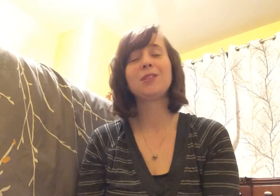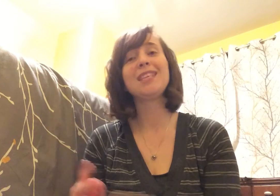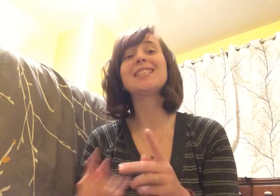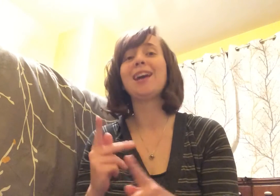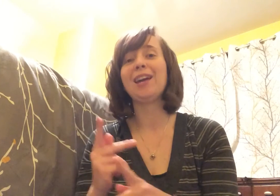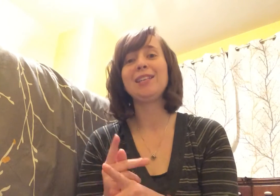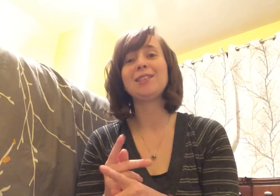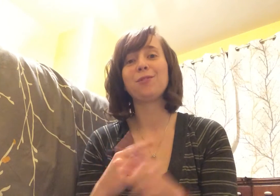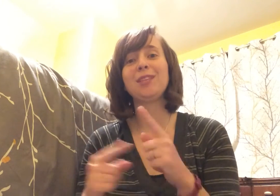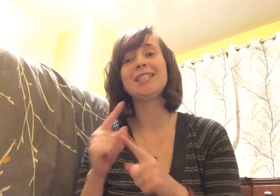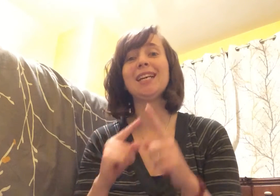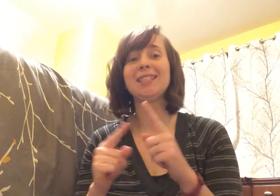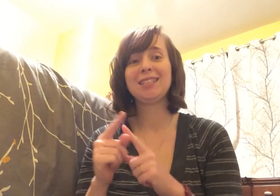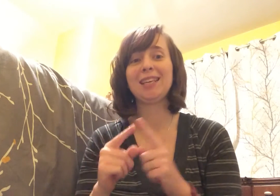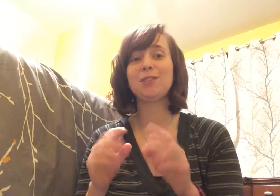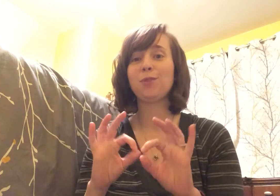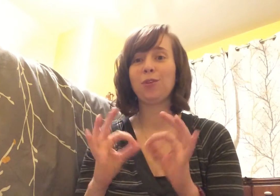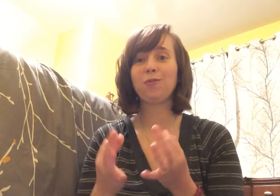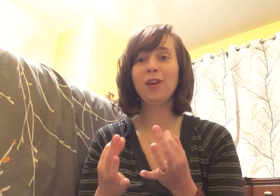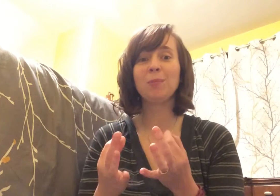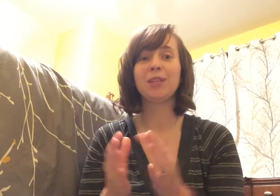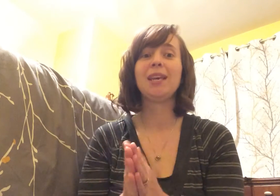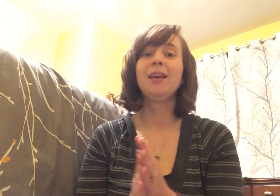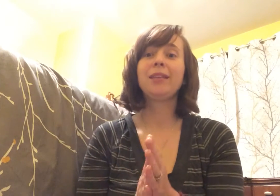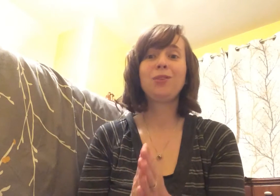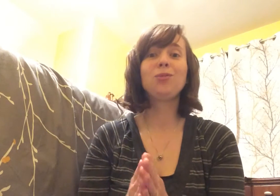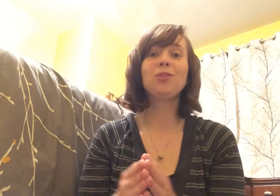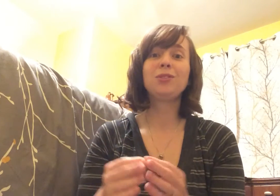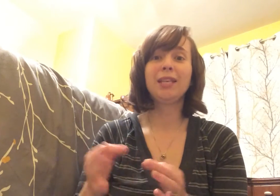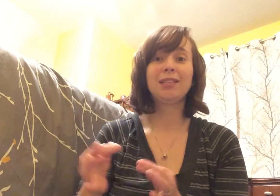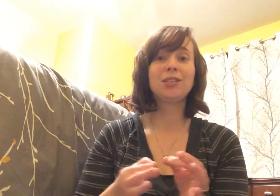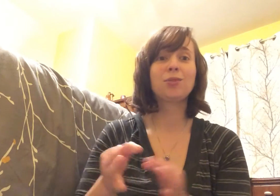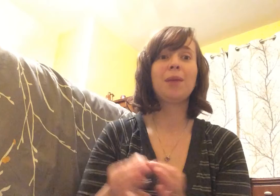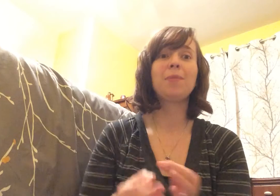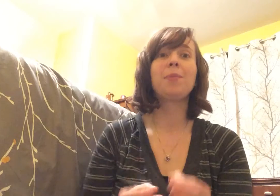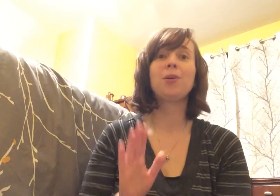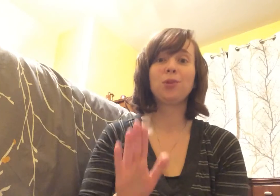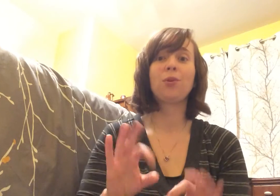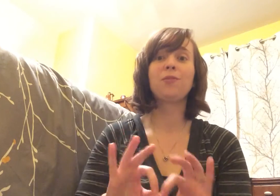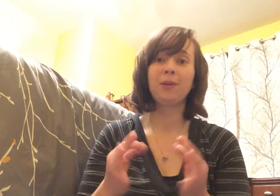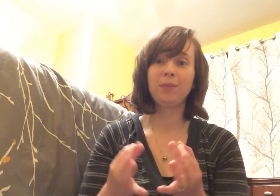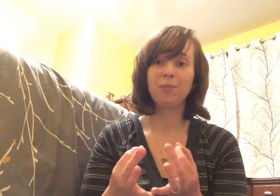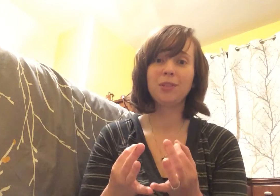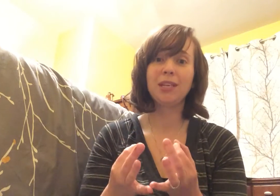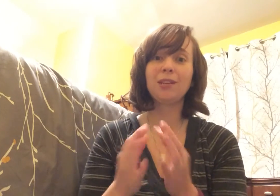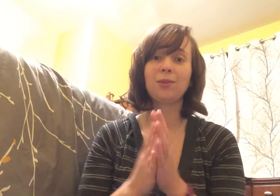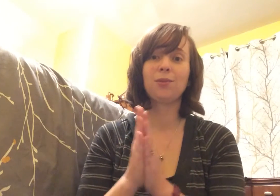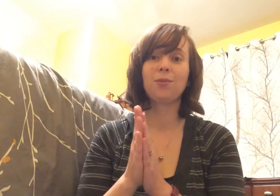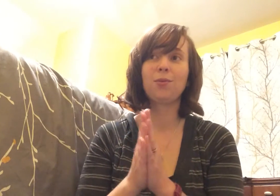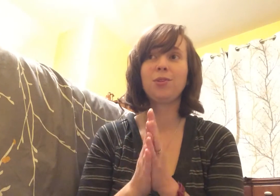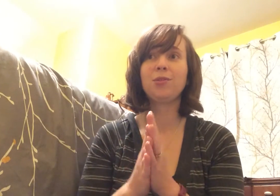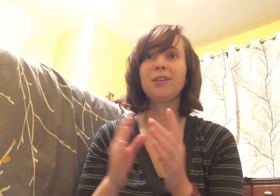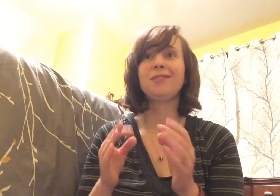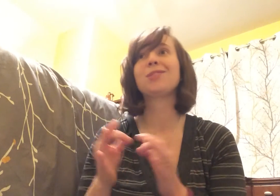these kinds of signs for your family. Like you could describe about your family in particular, or you can